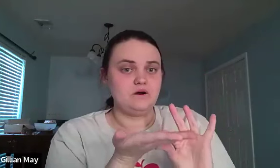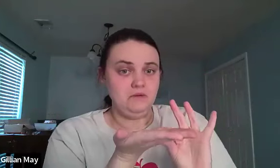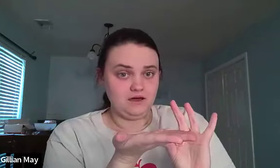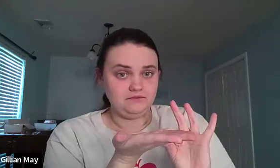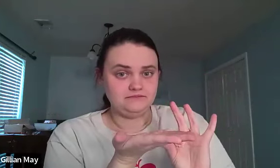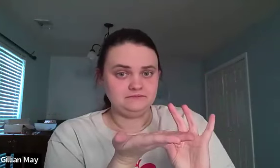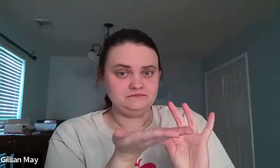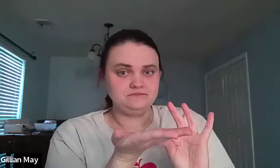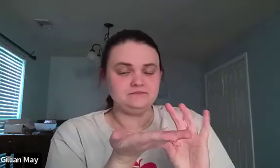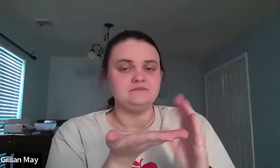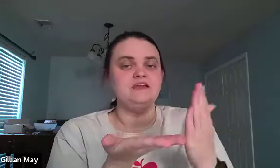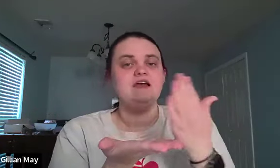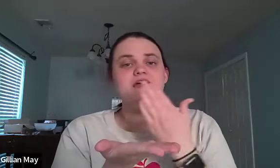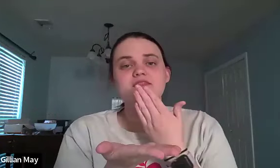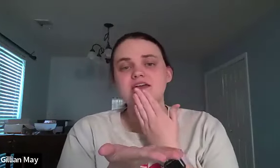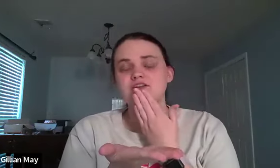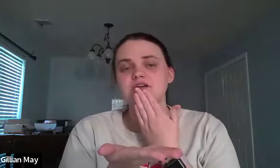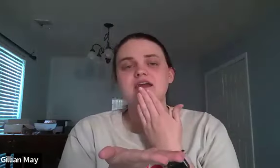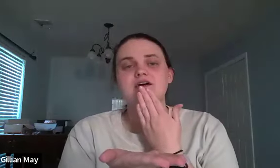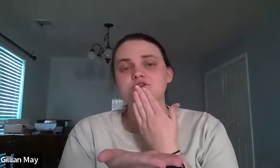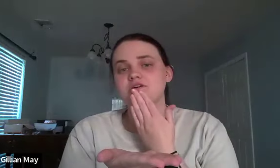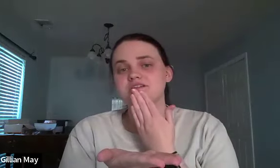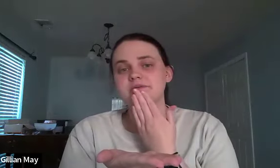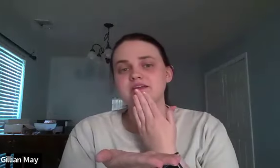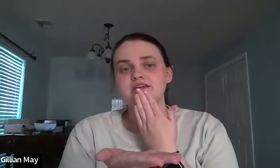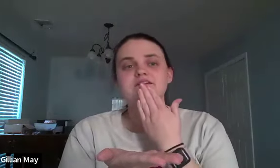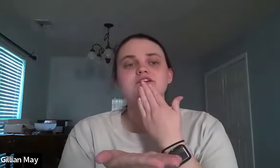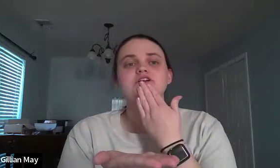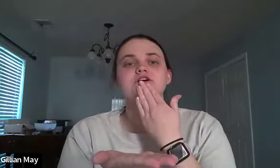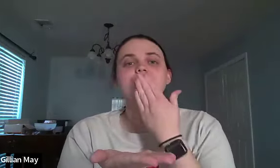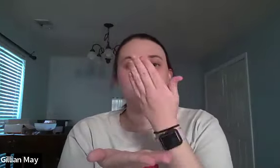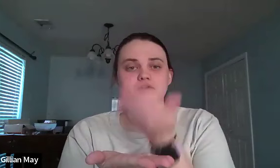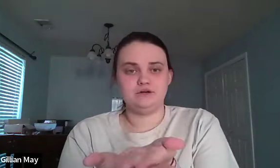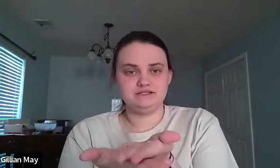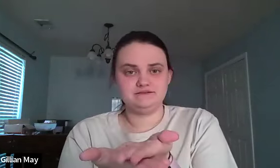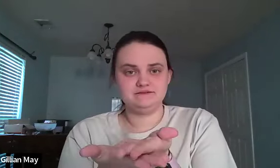palm up. And then you're going to have your non-dominant here, and you're going to go good.